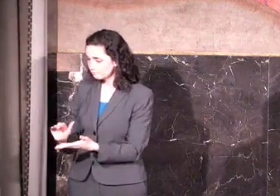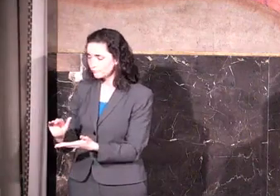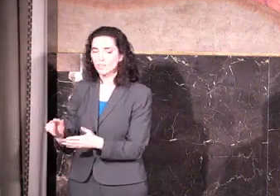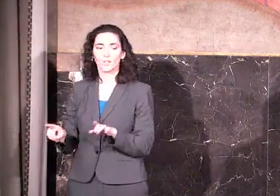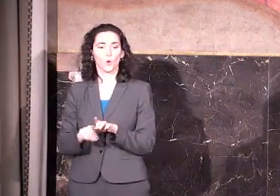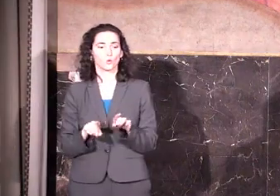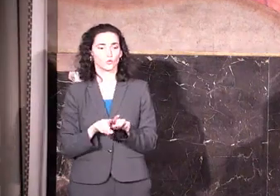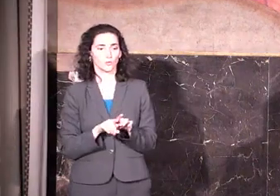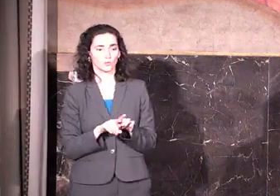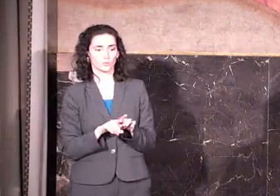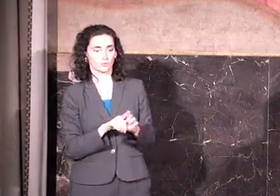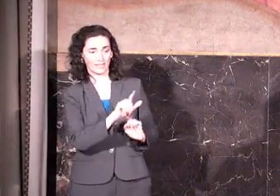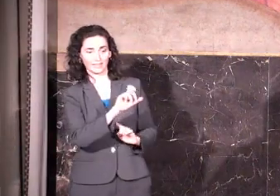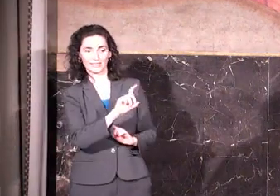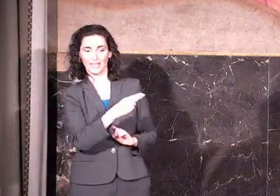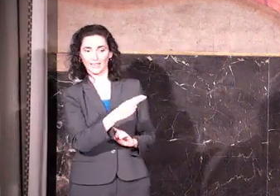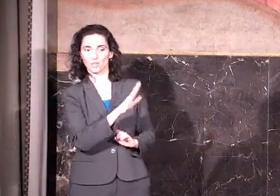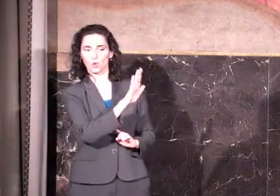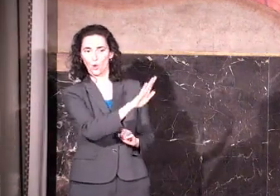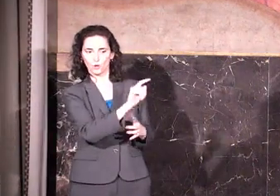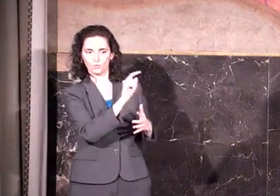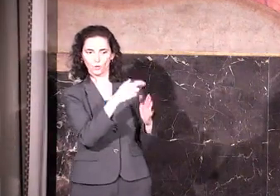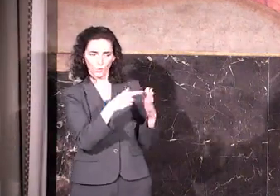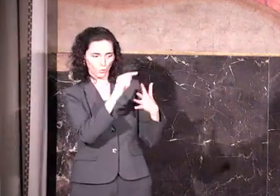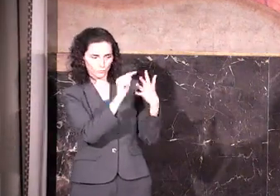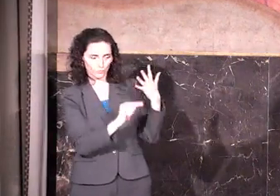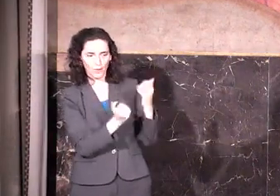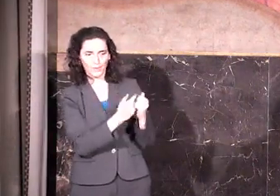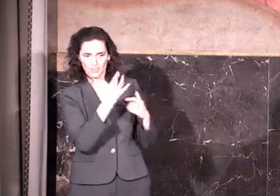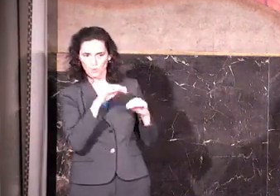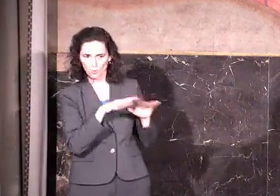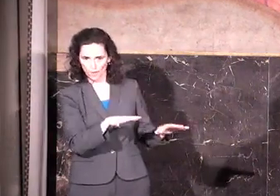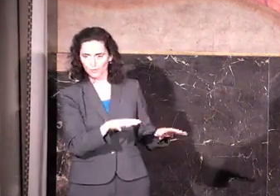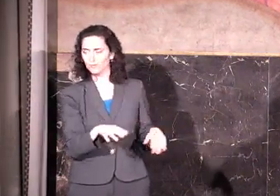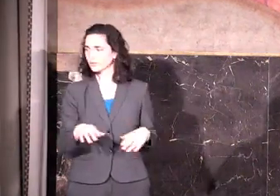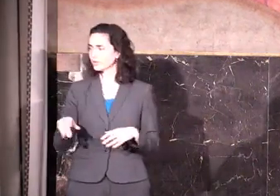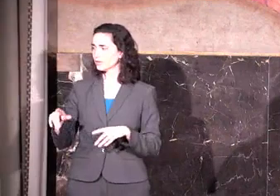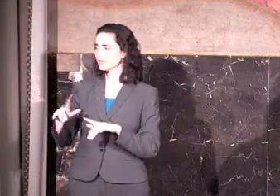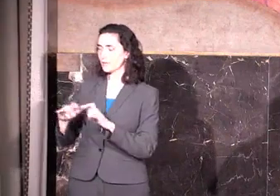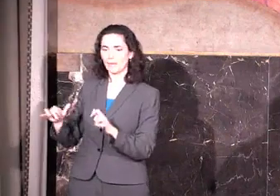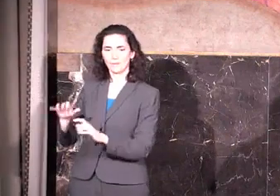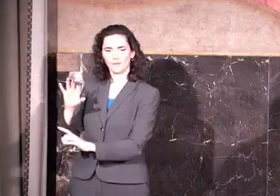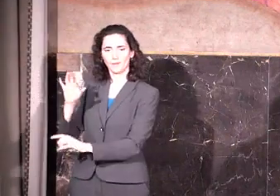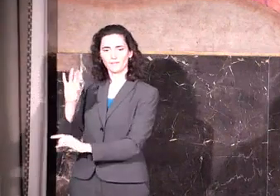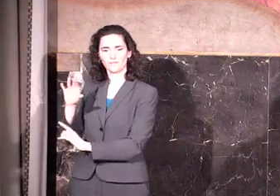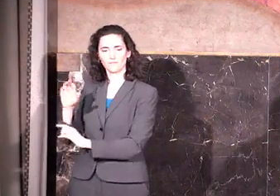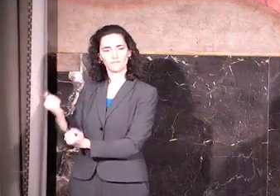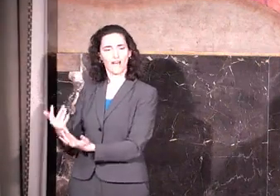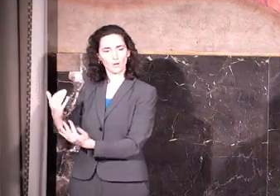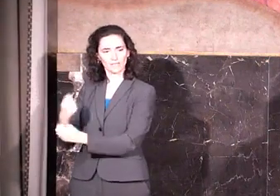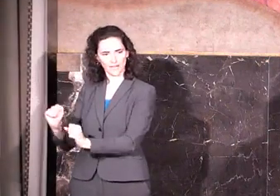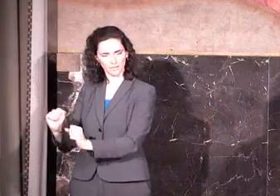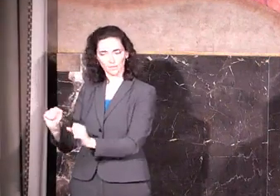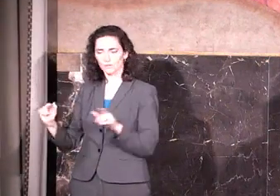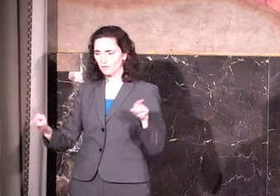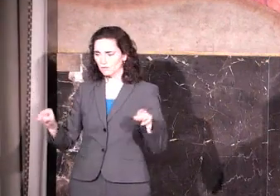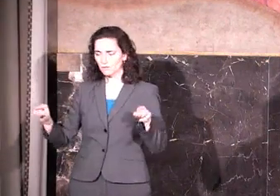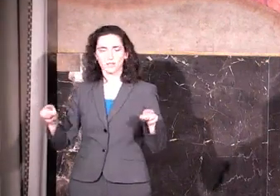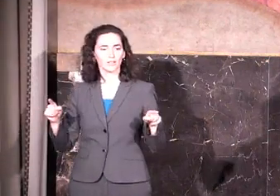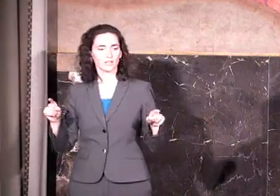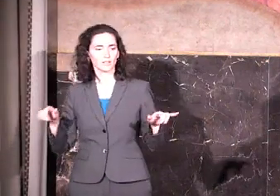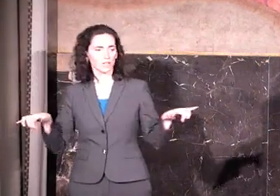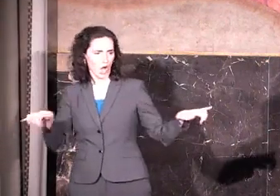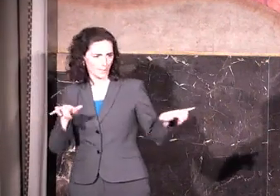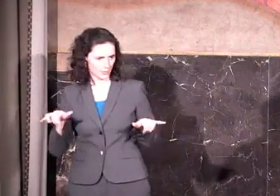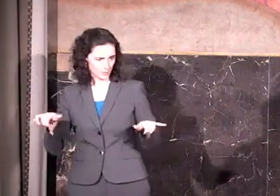the mitigation that LDH is providing to eliminate the spread, the protective measures, the sanitizing. So there's a common theme,